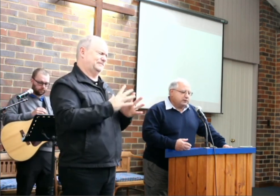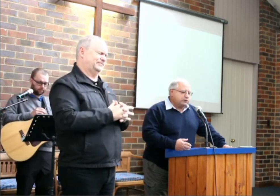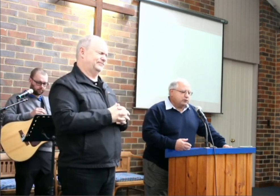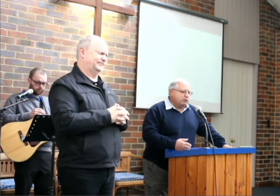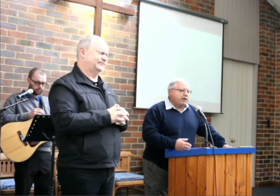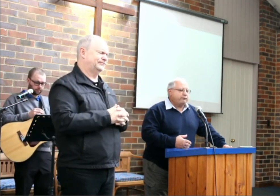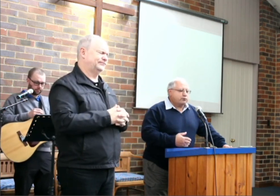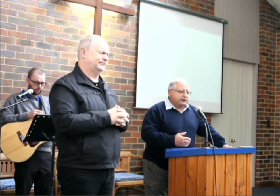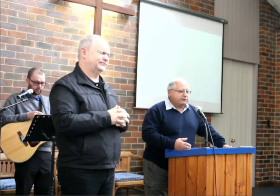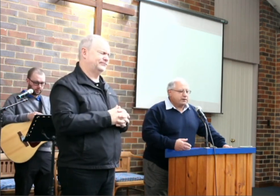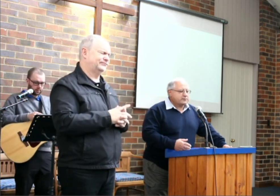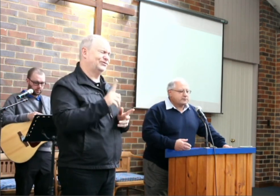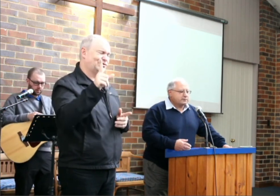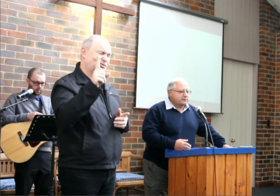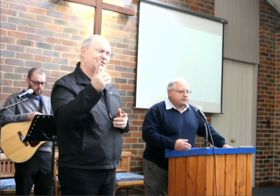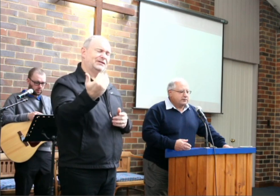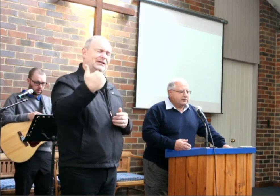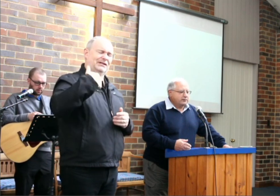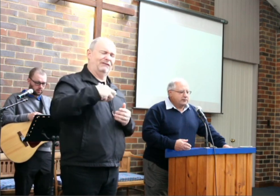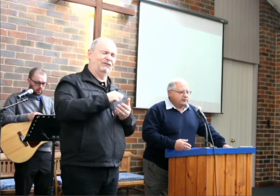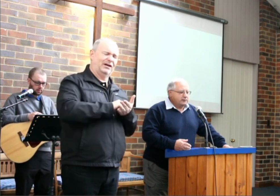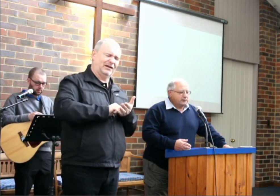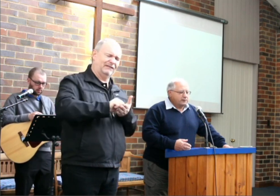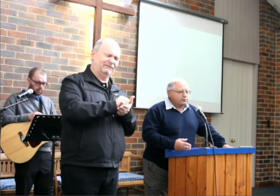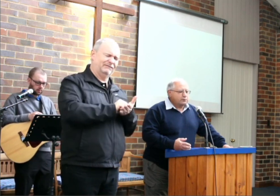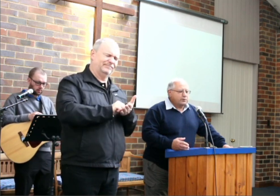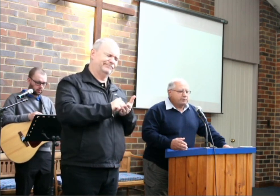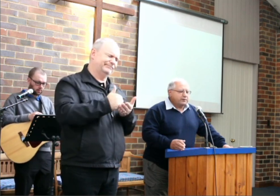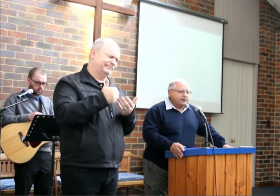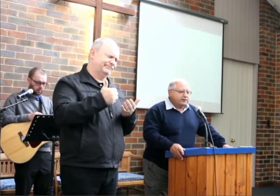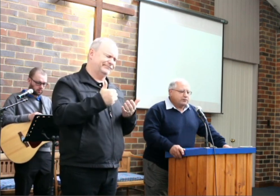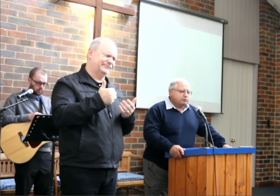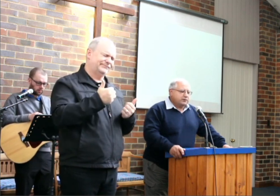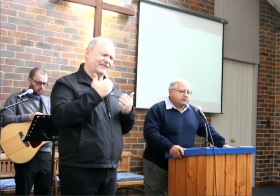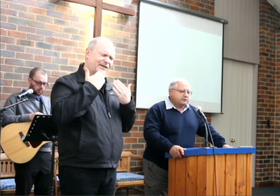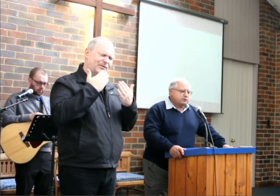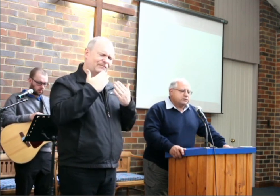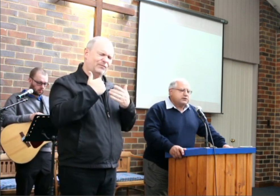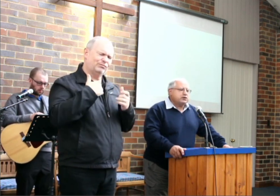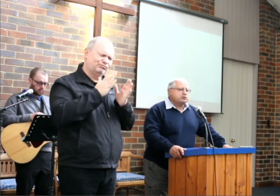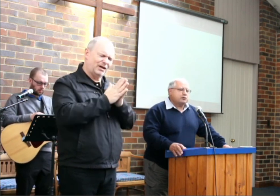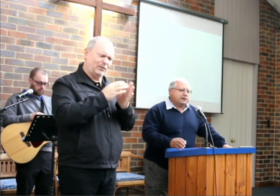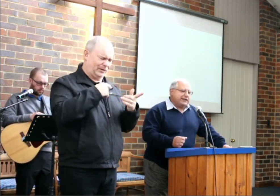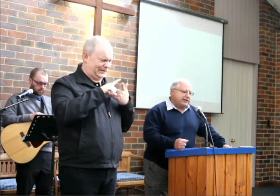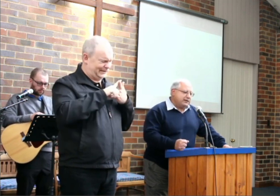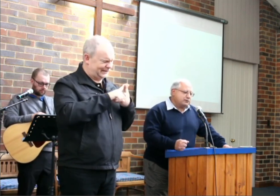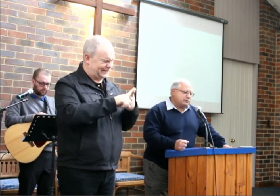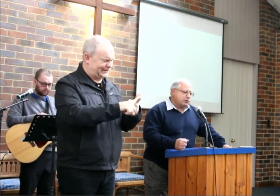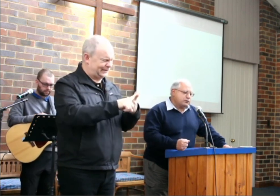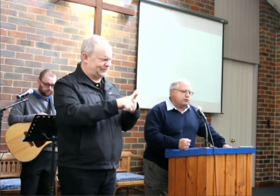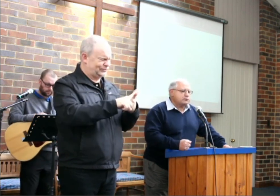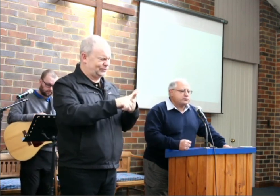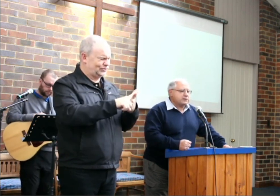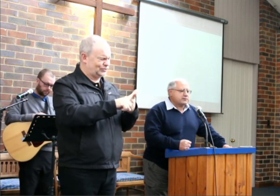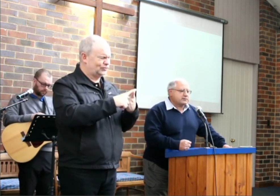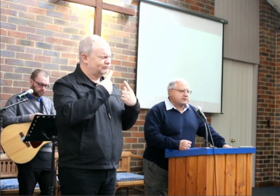and you have forgiven us. So Lord, we pray that we continue to cling to the good